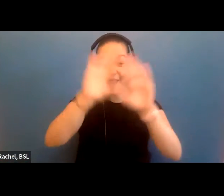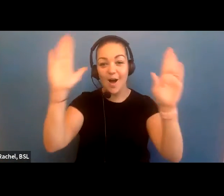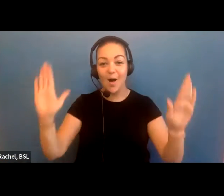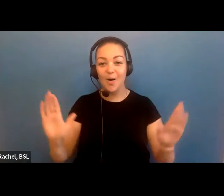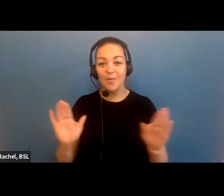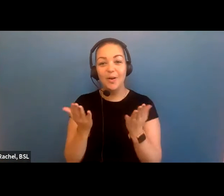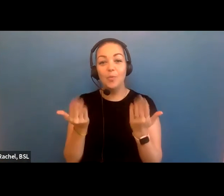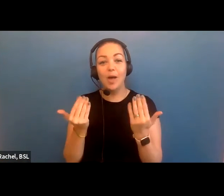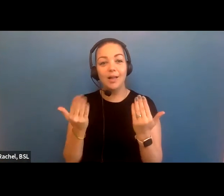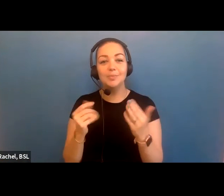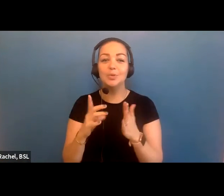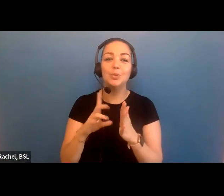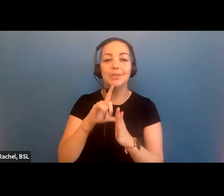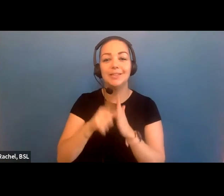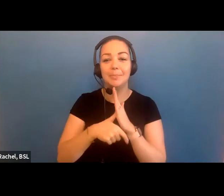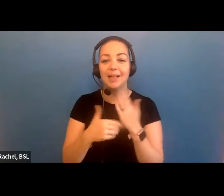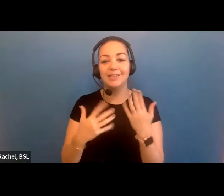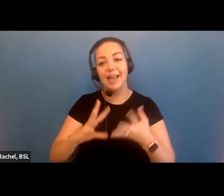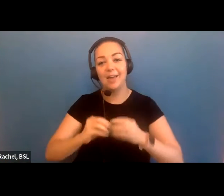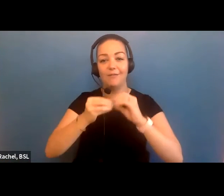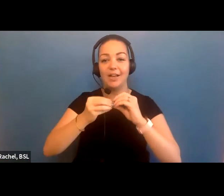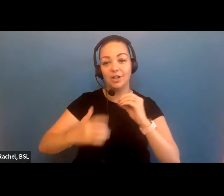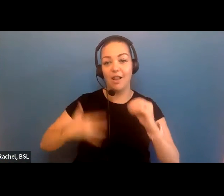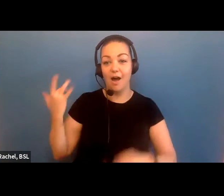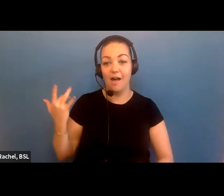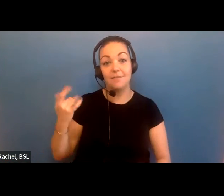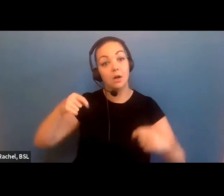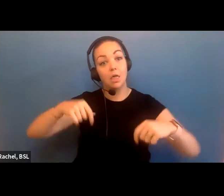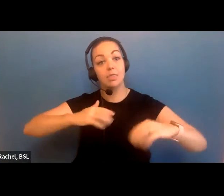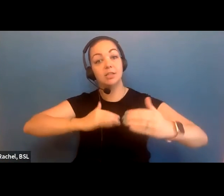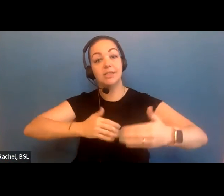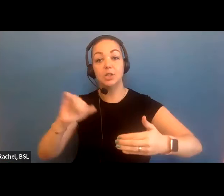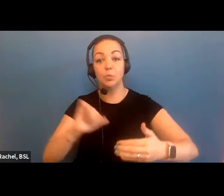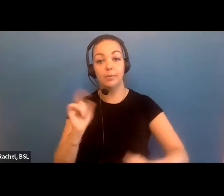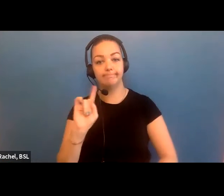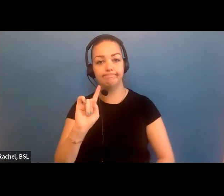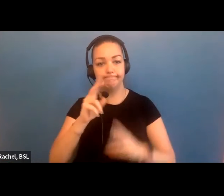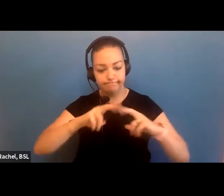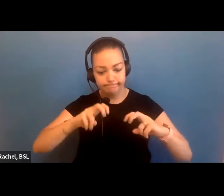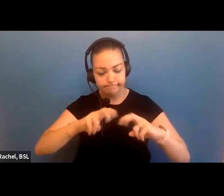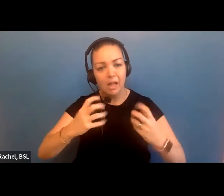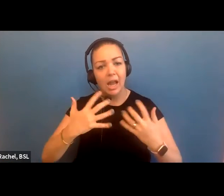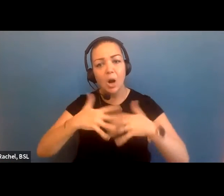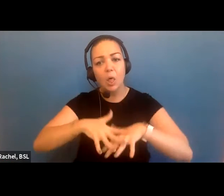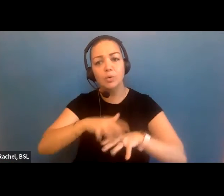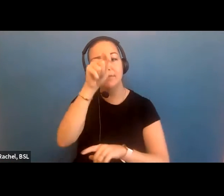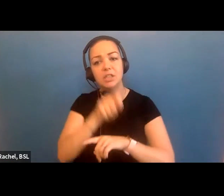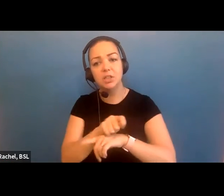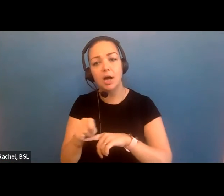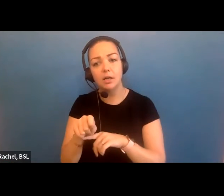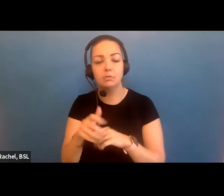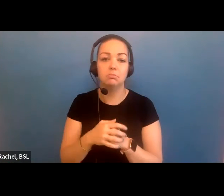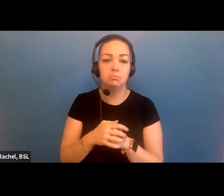Welcome to Disability Innovation Live. On this session today, we're going to be exploring inclusive design, looking at what if we built